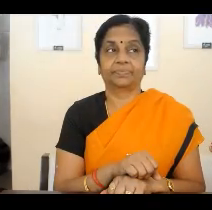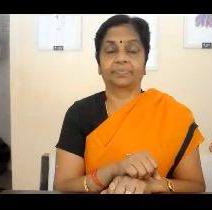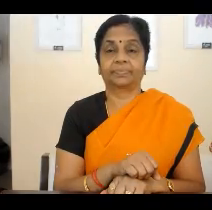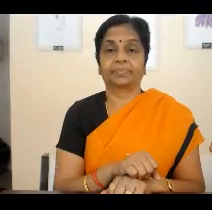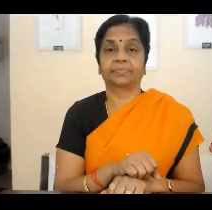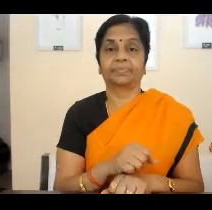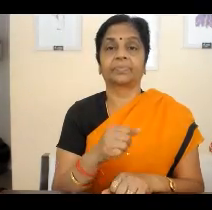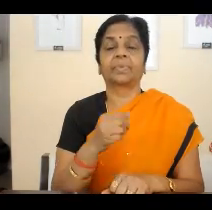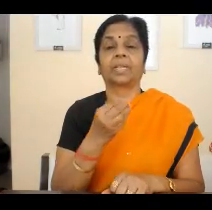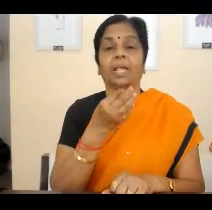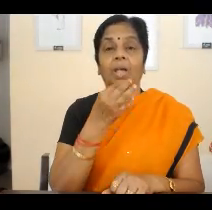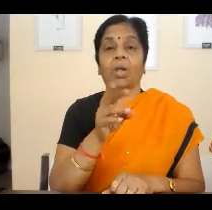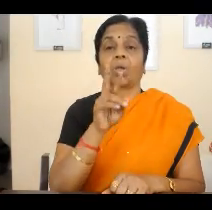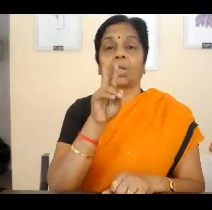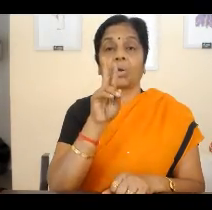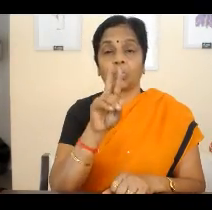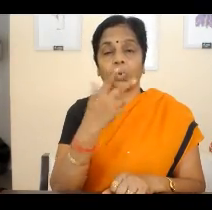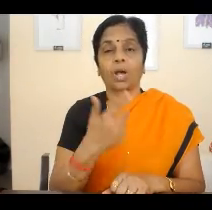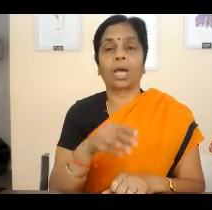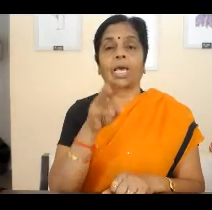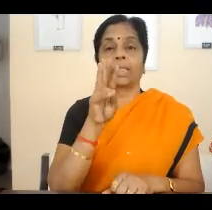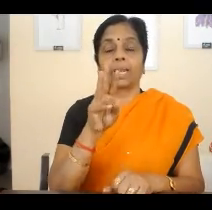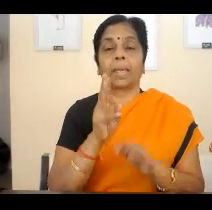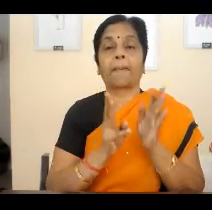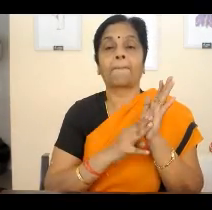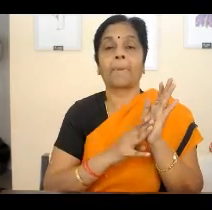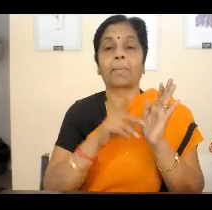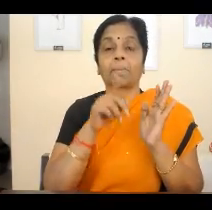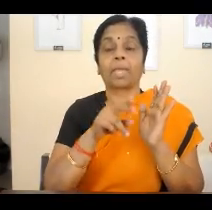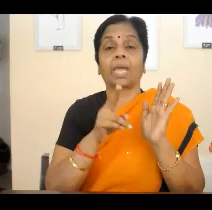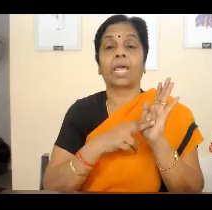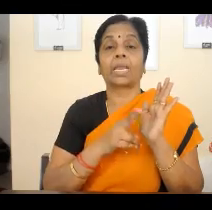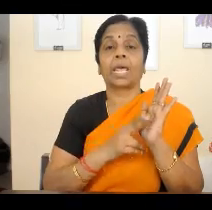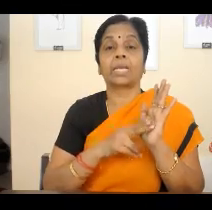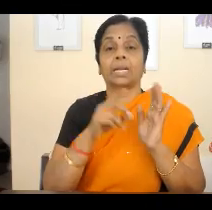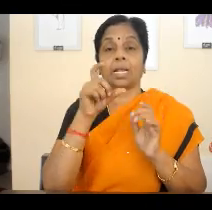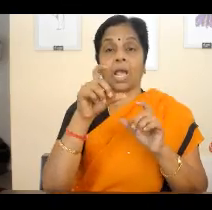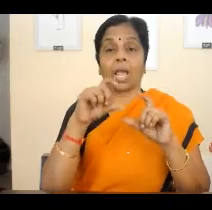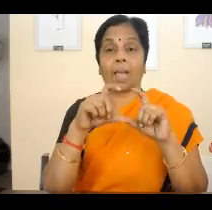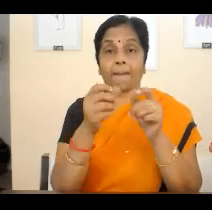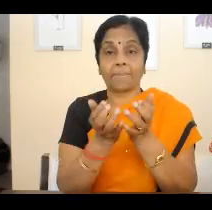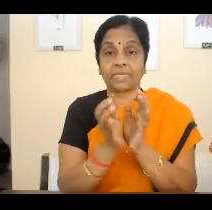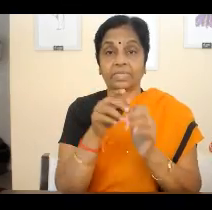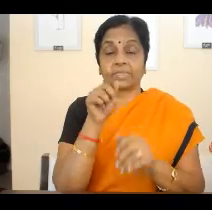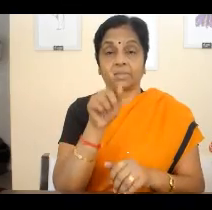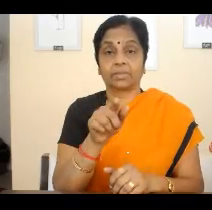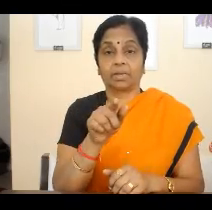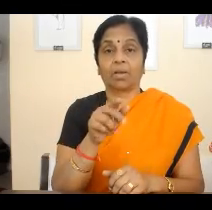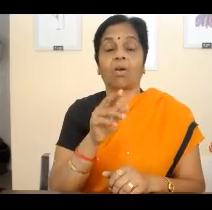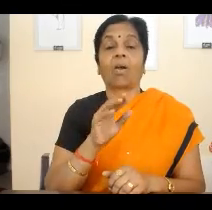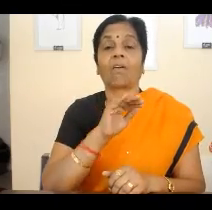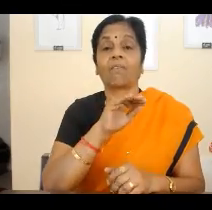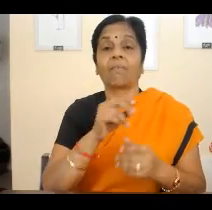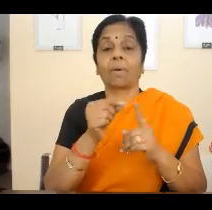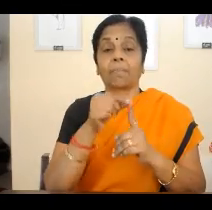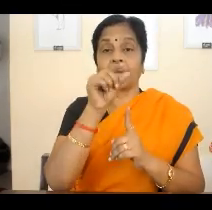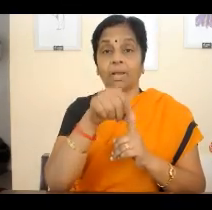At least 2 of the 3 members in the National Commission should be from persons with